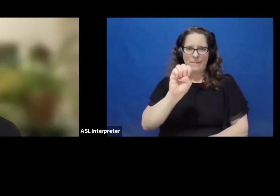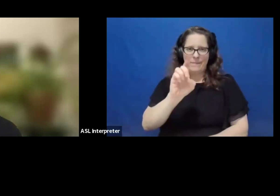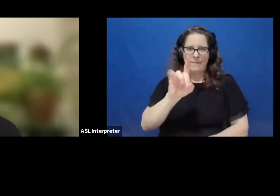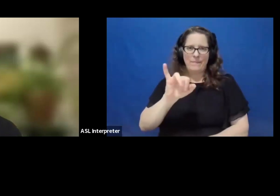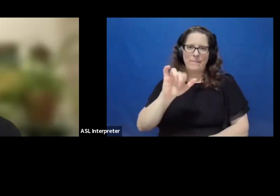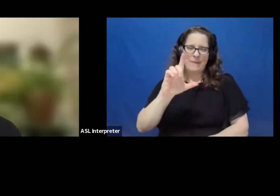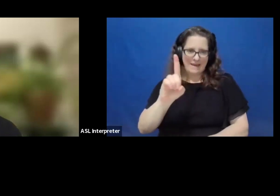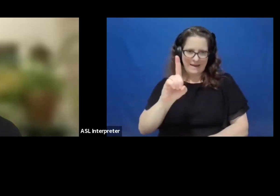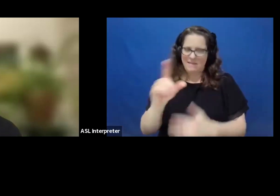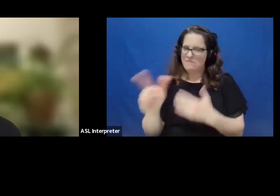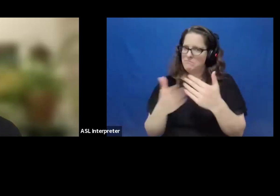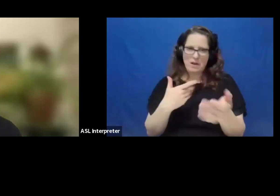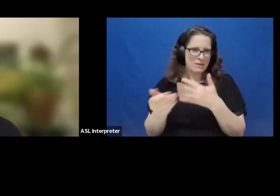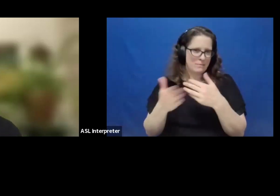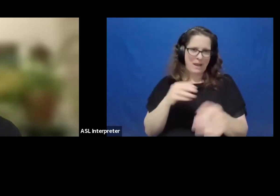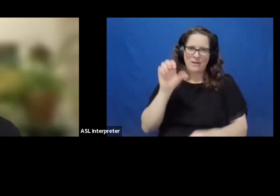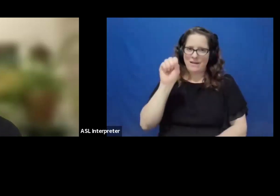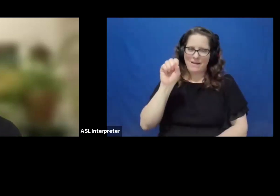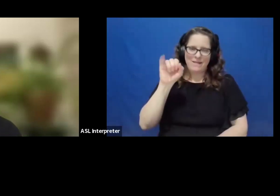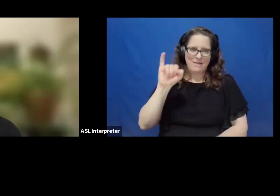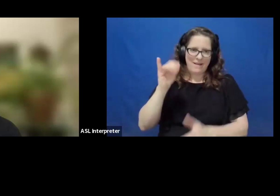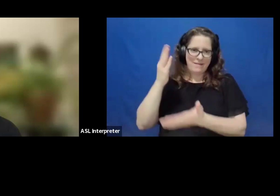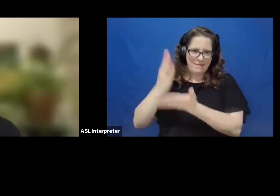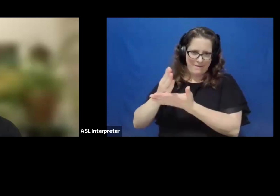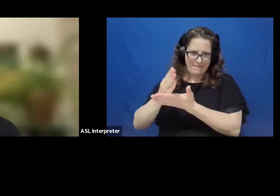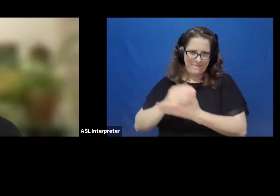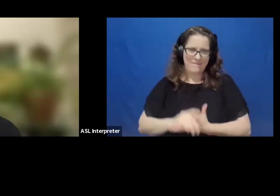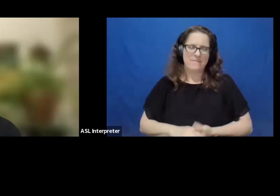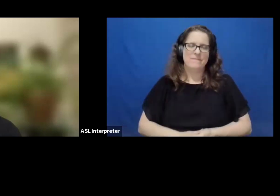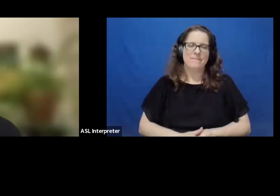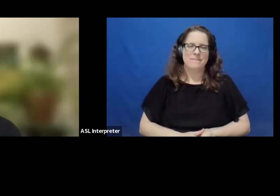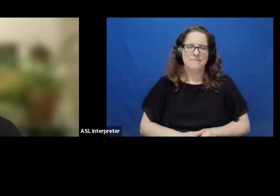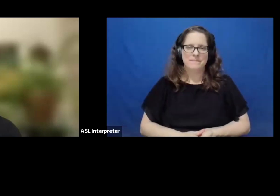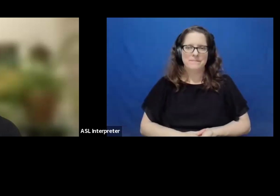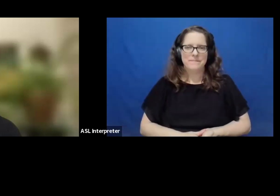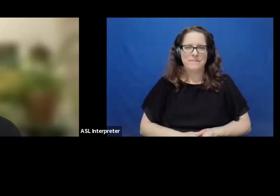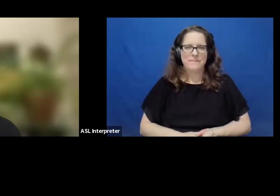their SSI has stopped in that situation.